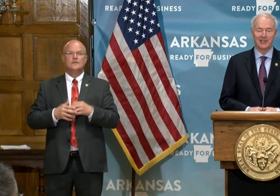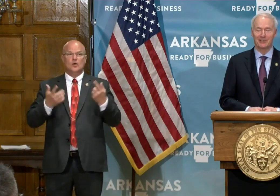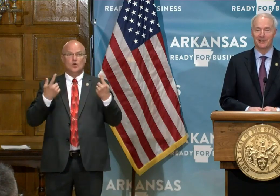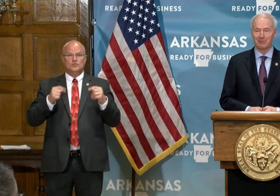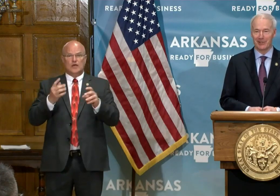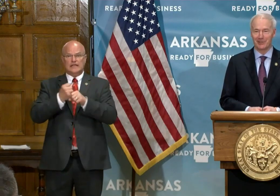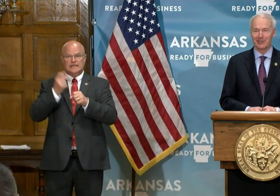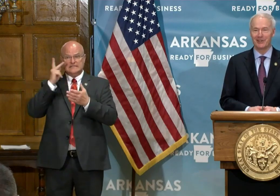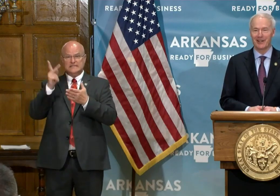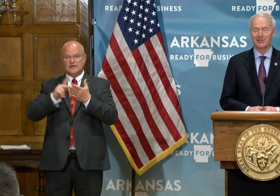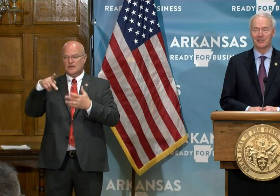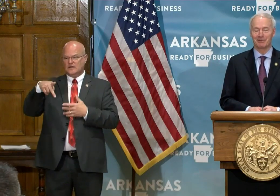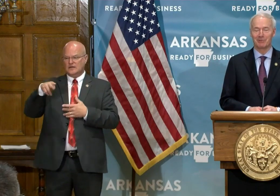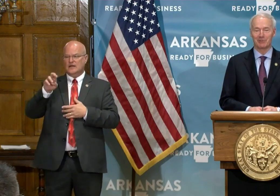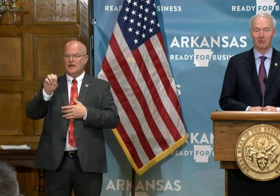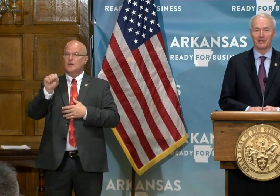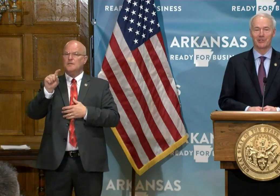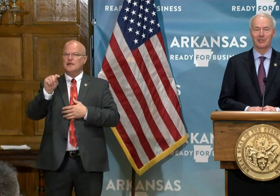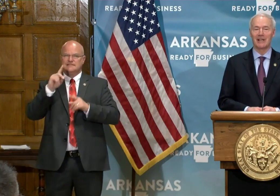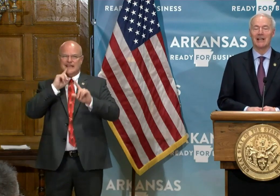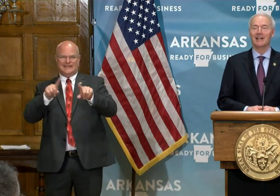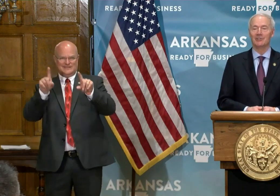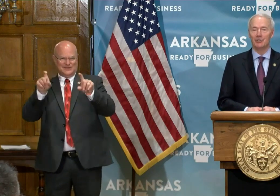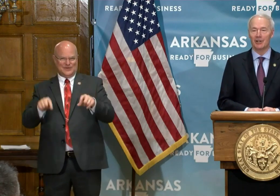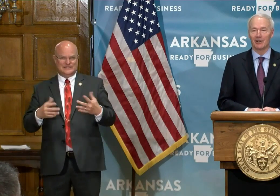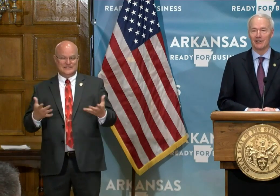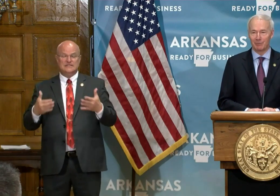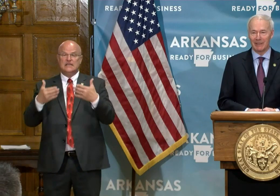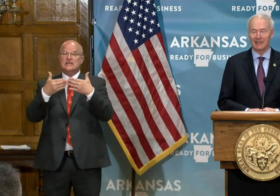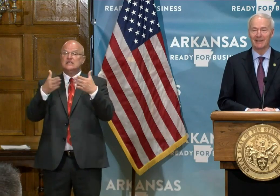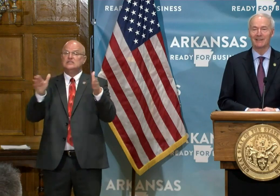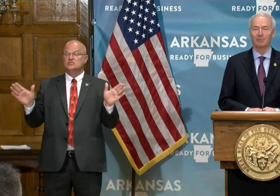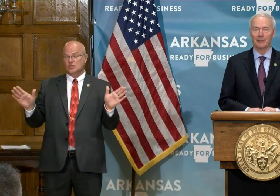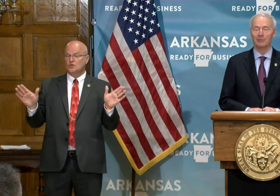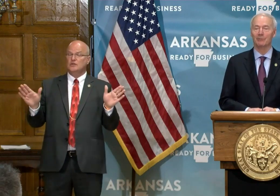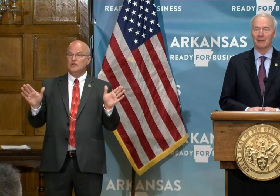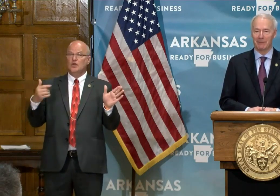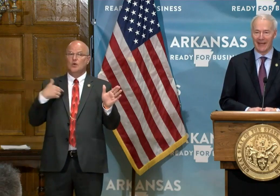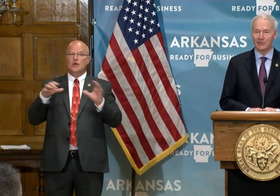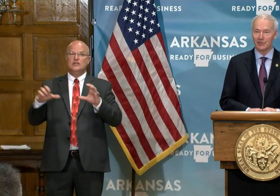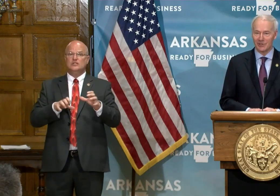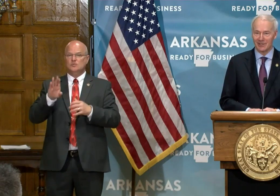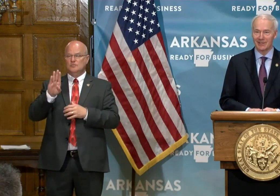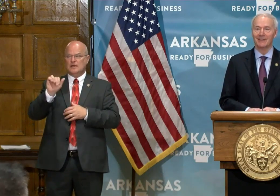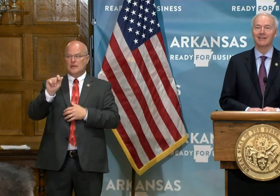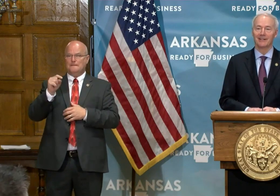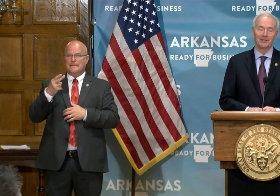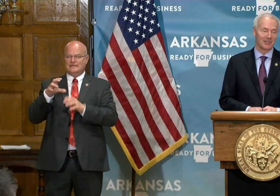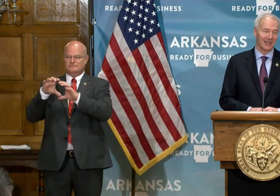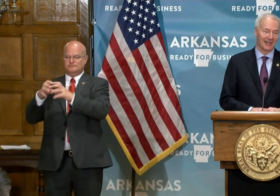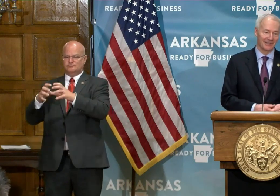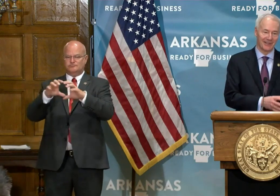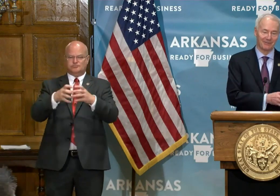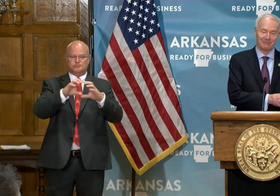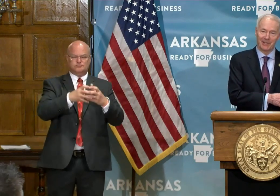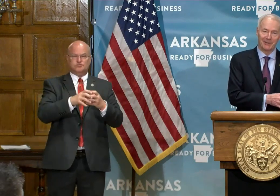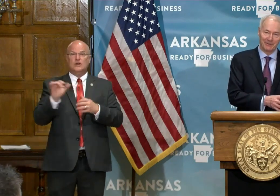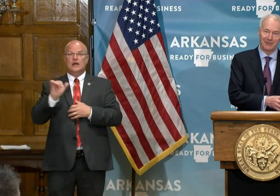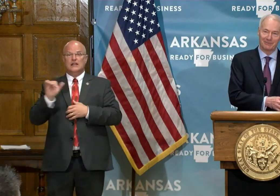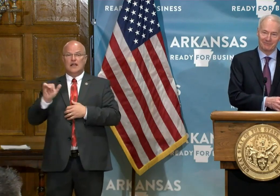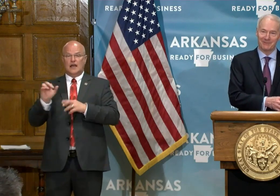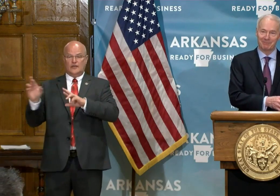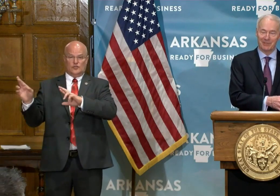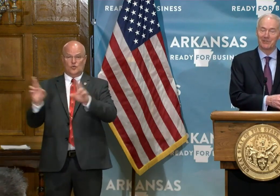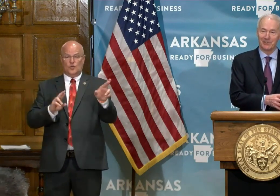try to get Secretary Preston here to answer some of those questions. Generally speaking, we do them in batches, just like the